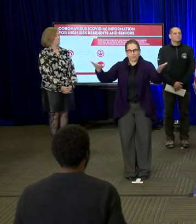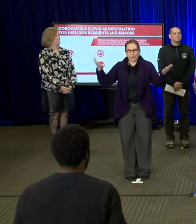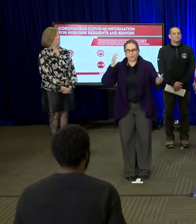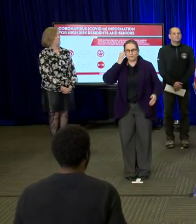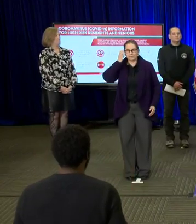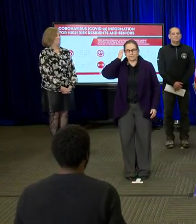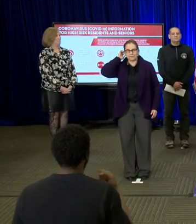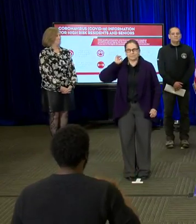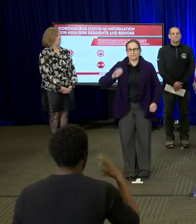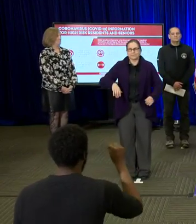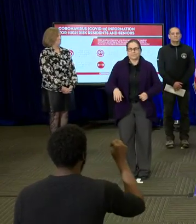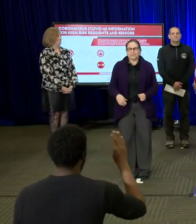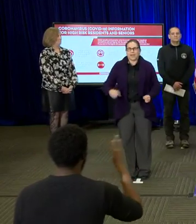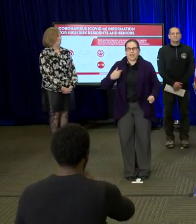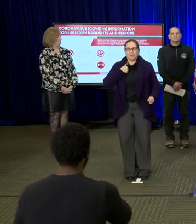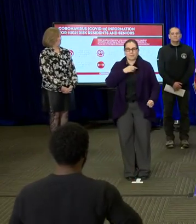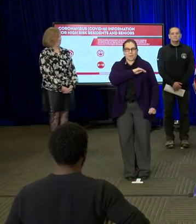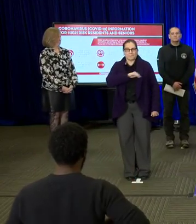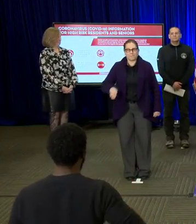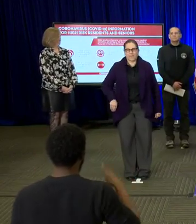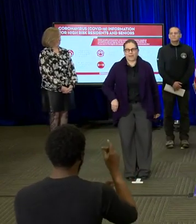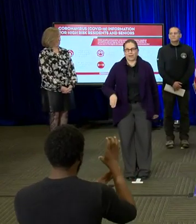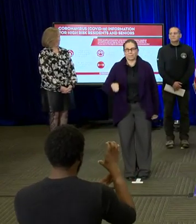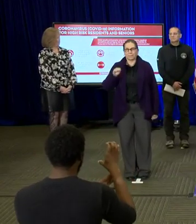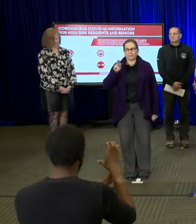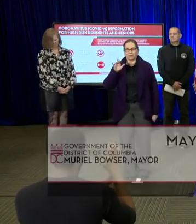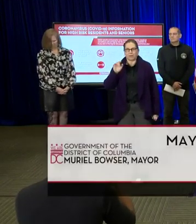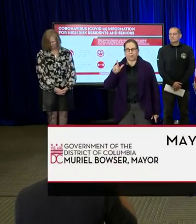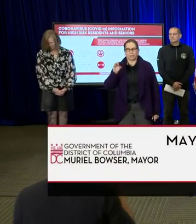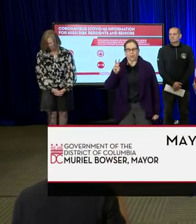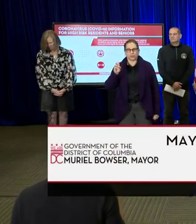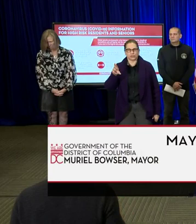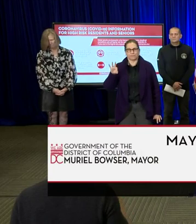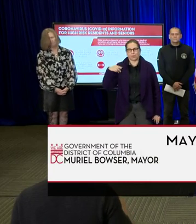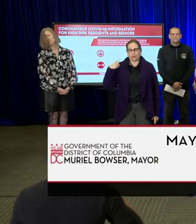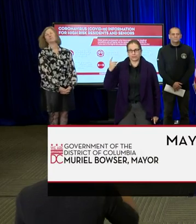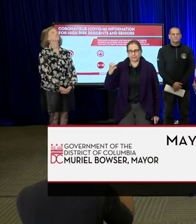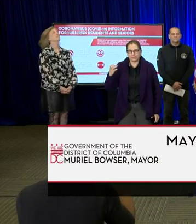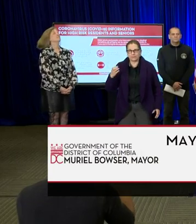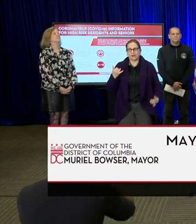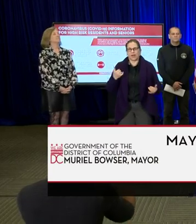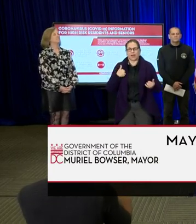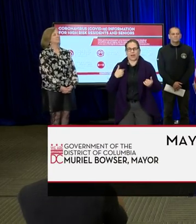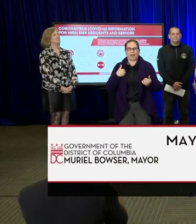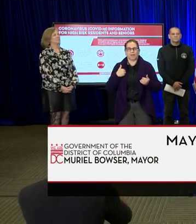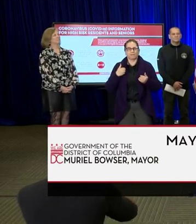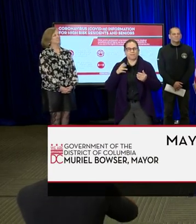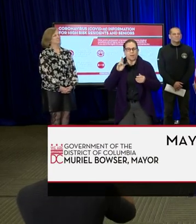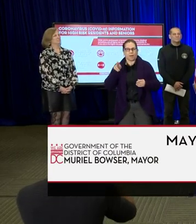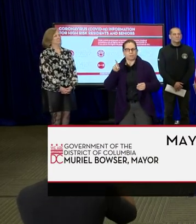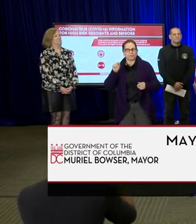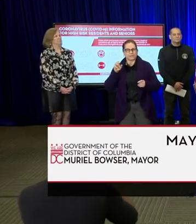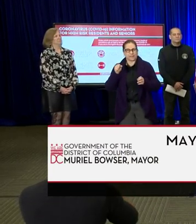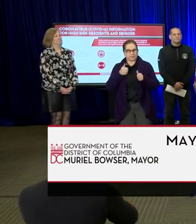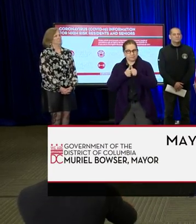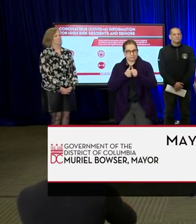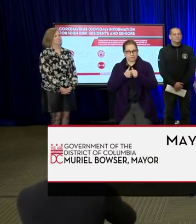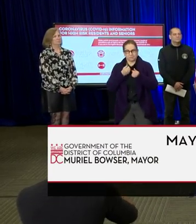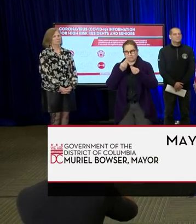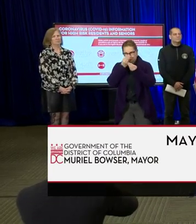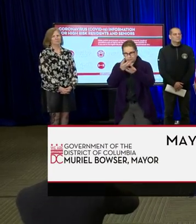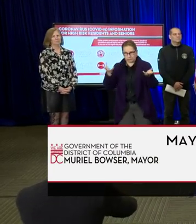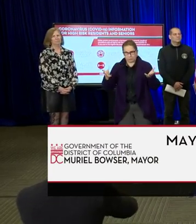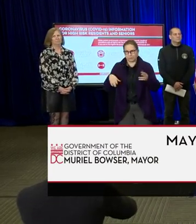I'm Muriel Bowser. I'm the Mayor of Washington, D.C., and I'm providing an update on the district's response to